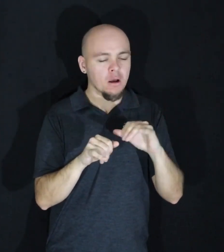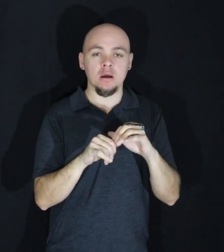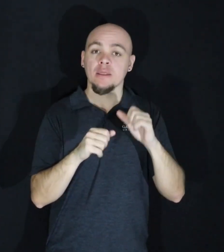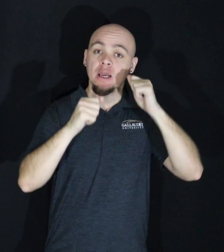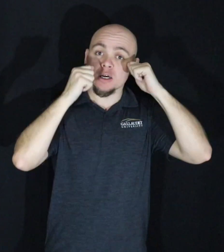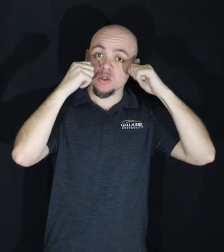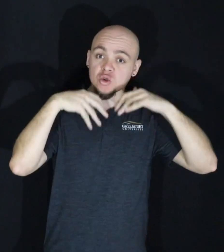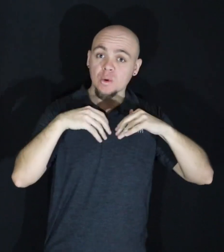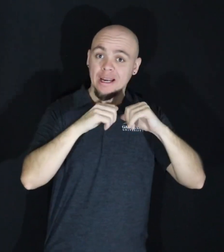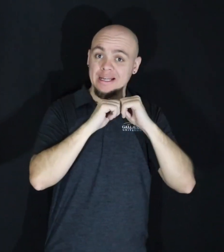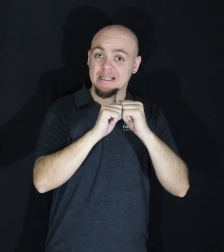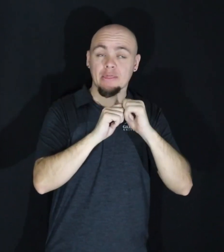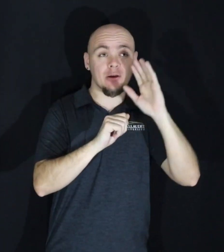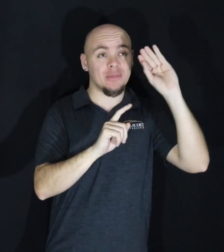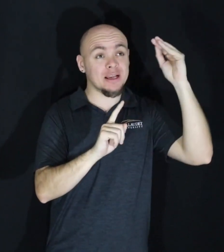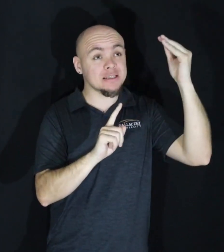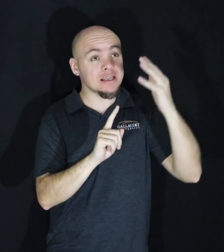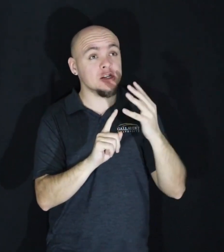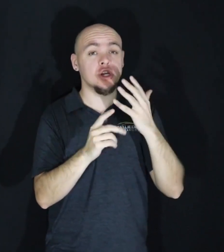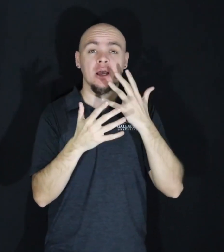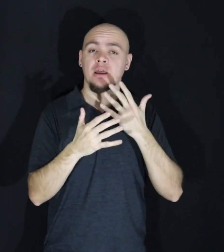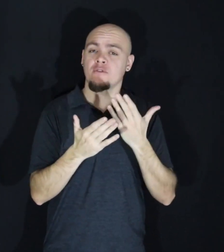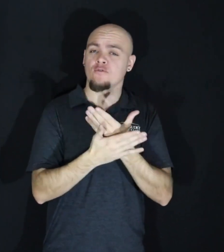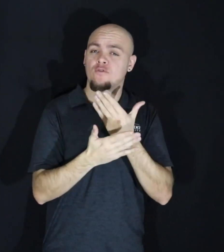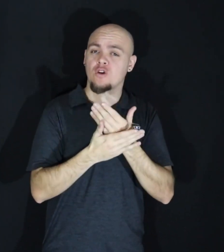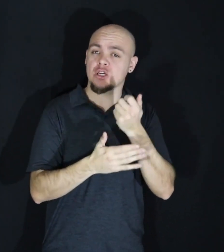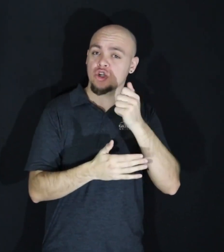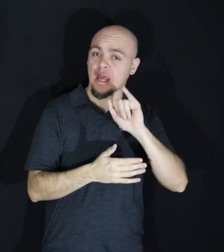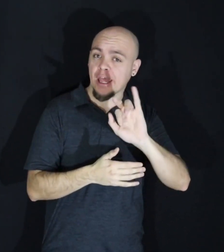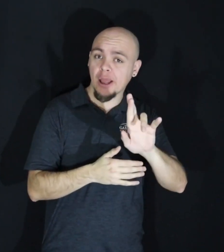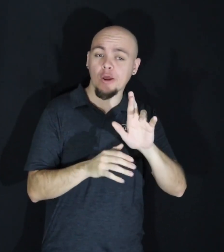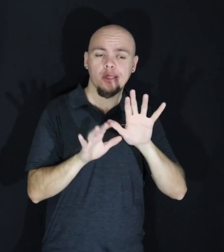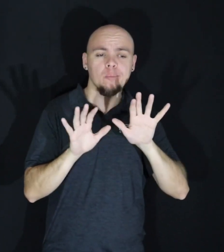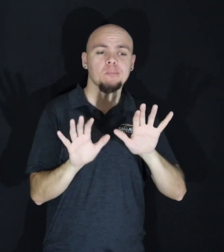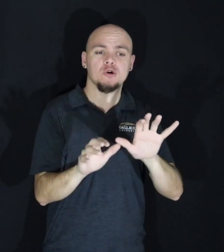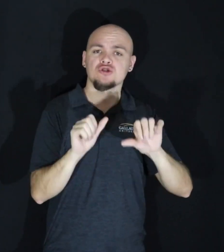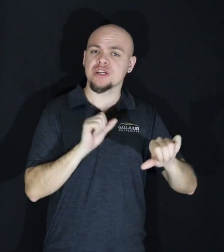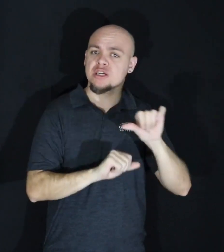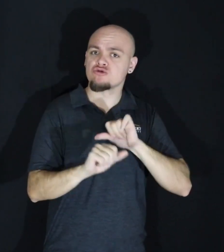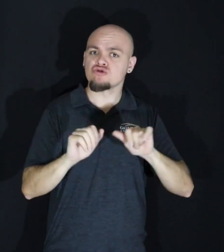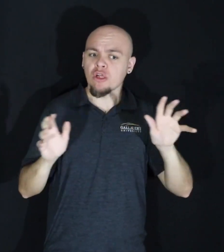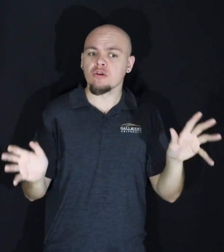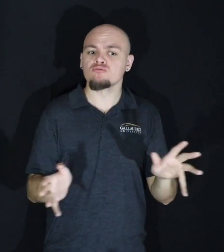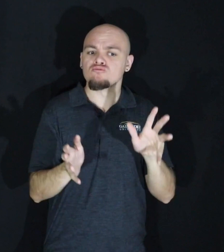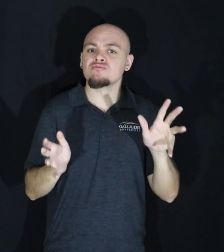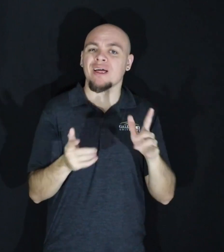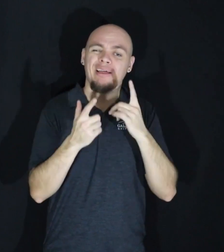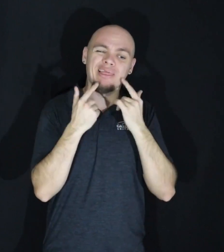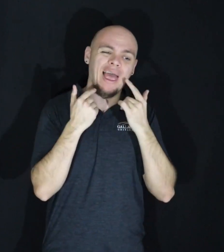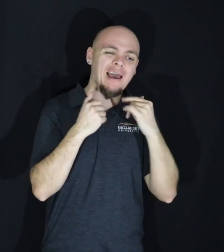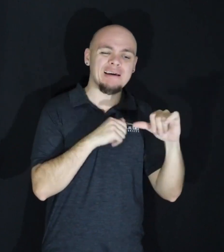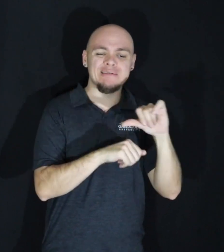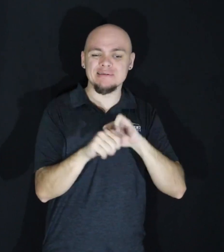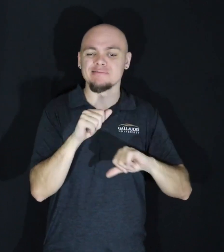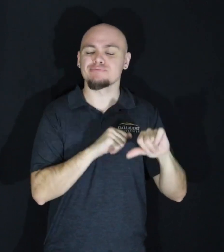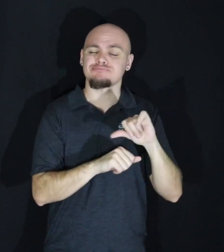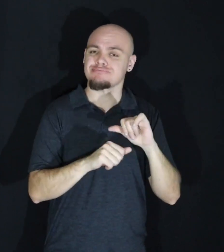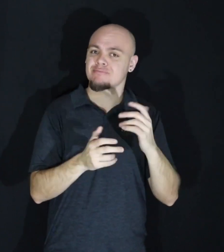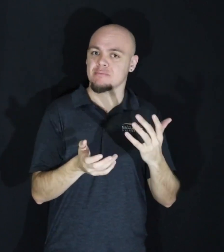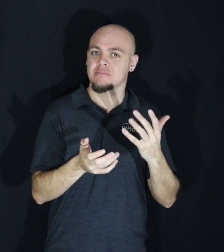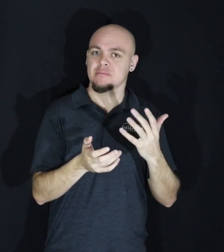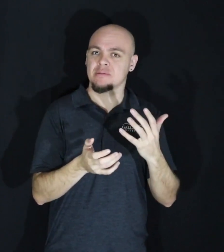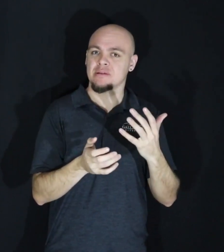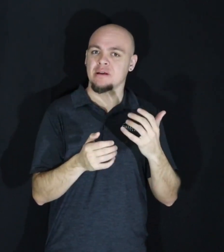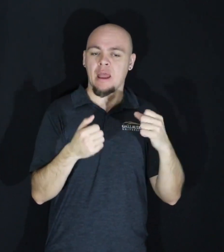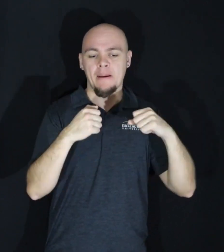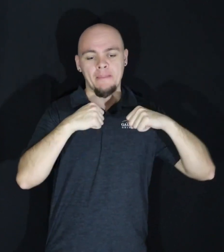sweating together in the sunshine and fresh air. They're pushing one another in the workout. They're laughing with one another, and then they